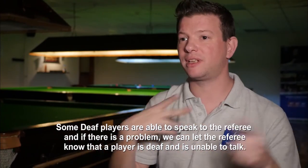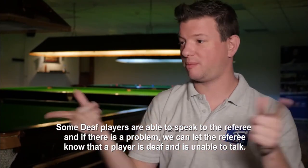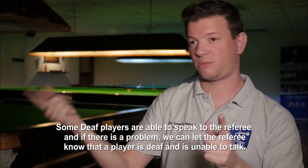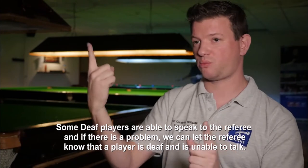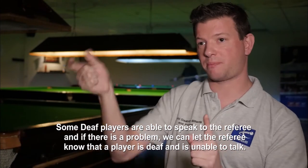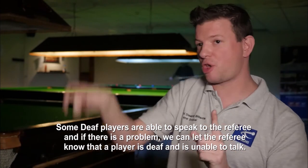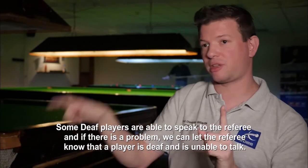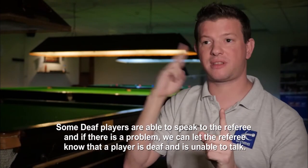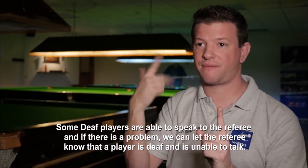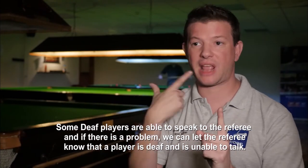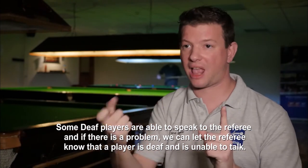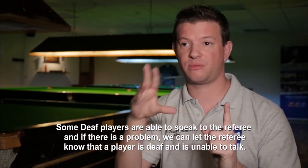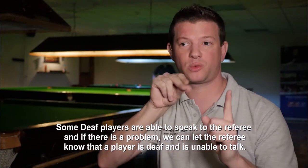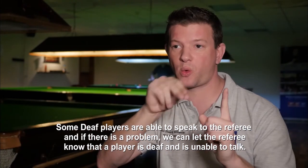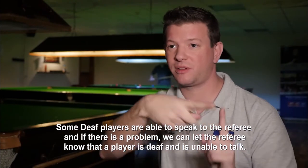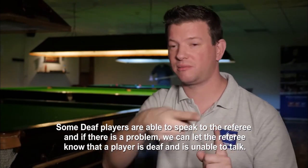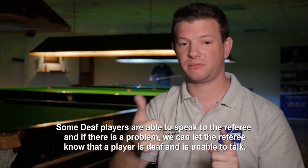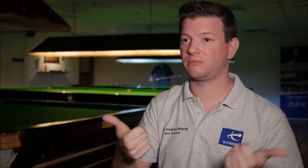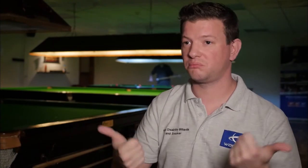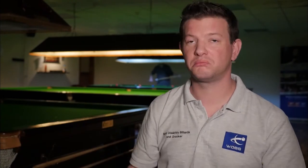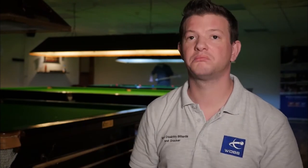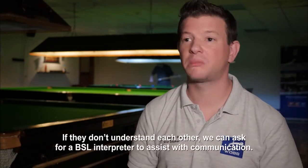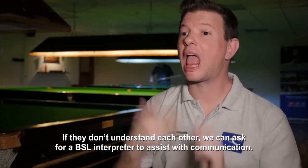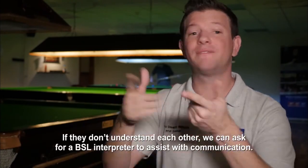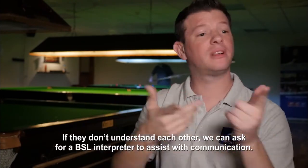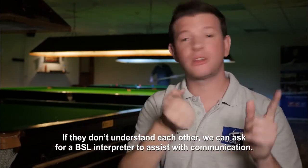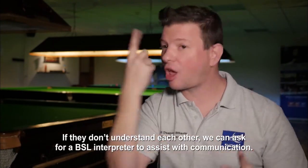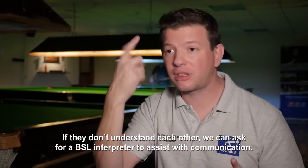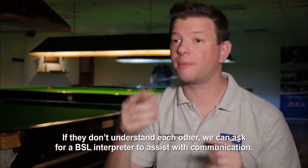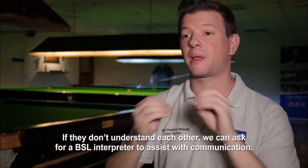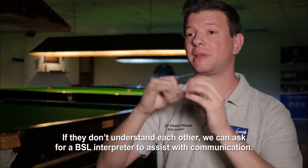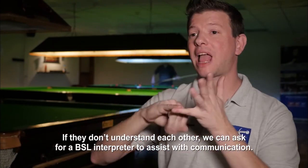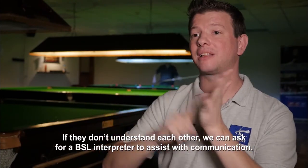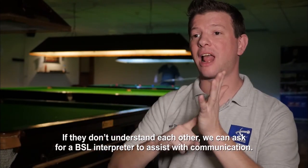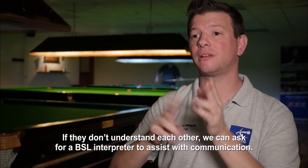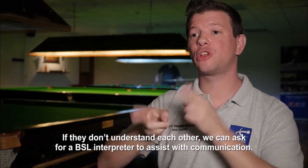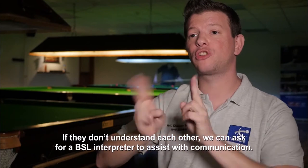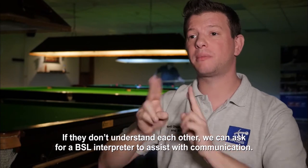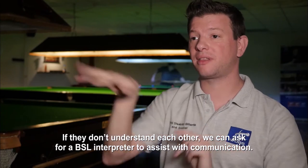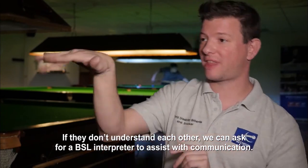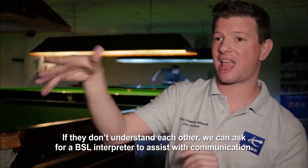think my person's dead now. I think that I've done, behind the eyes, I think I'm done that.